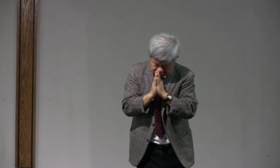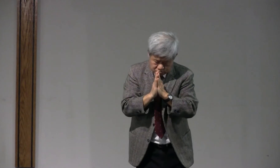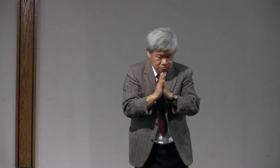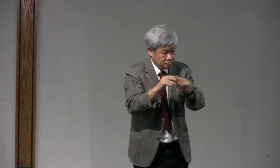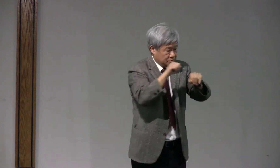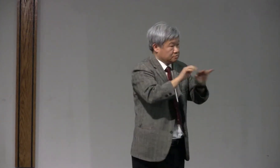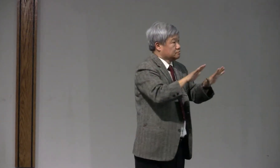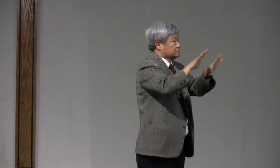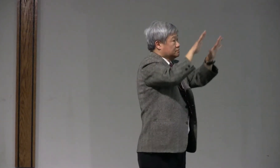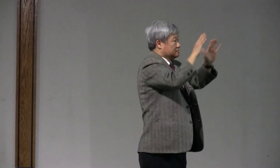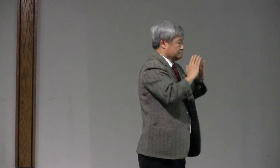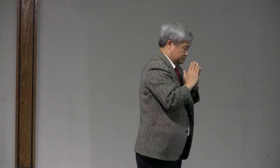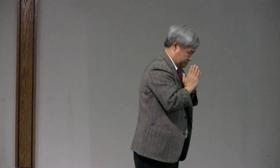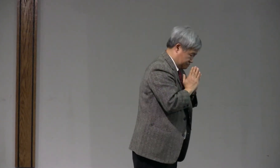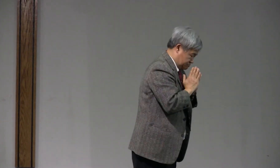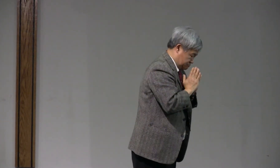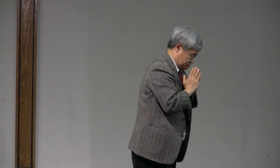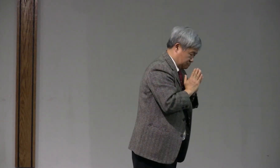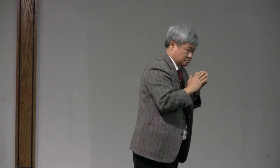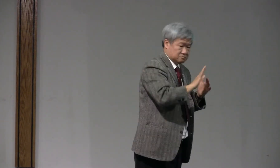Sitting under a tree, and there prayed.